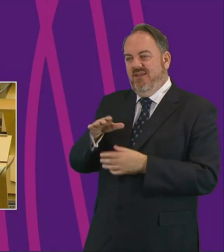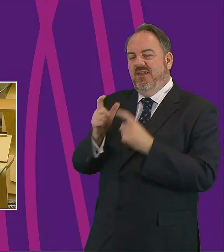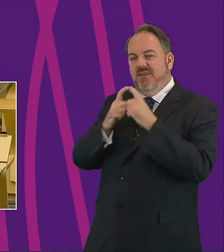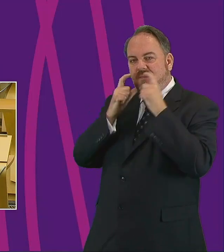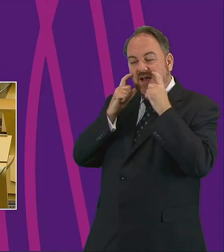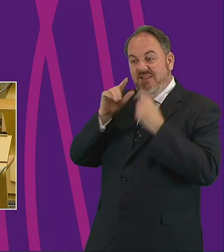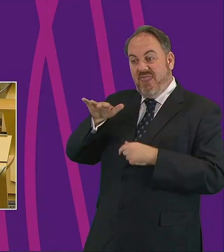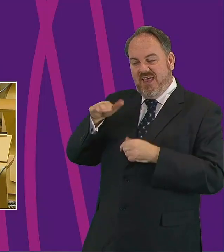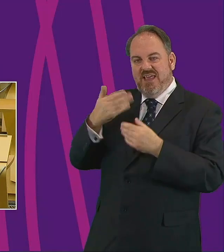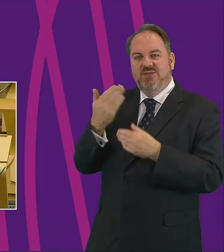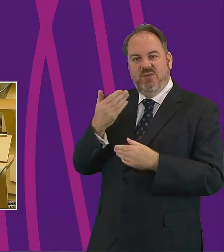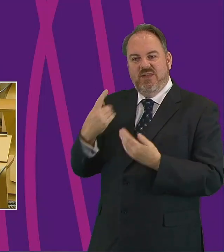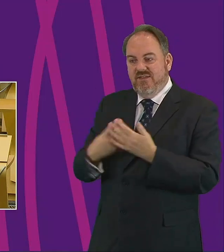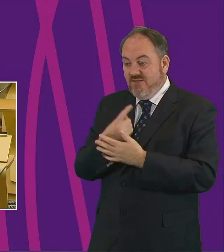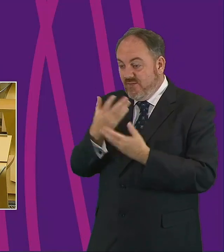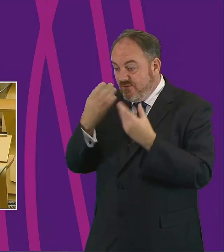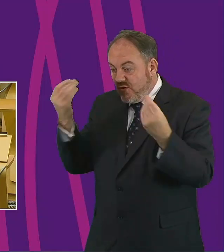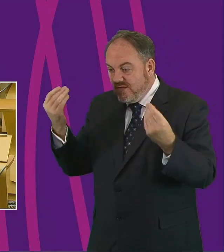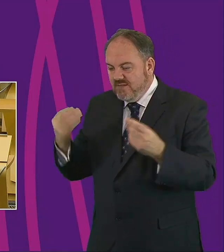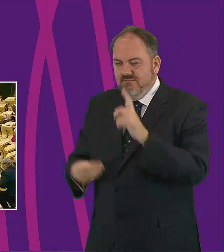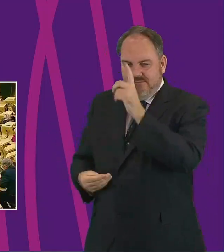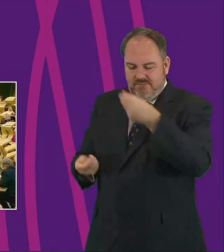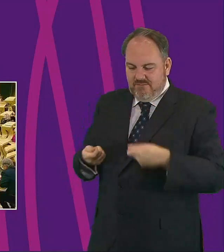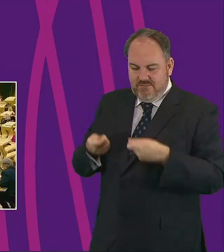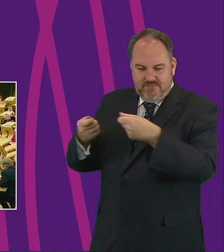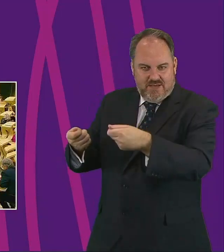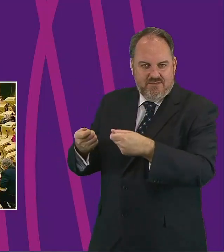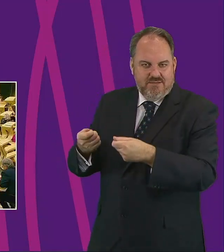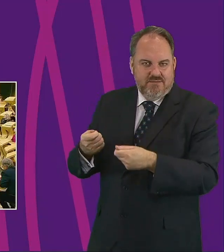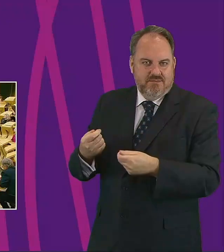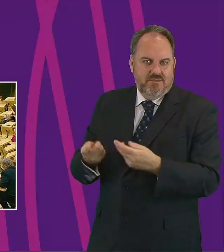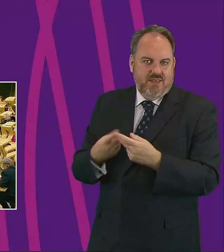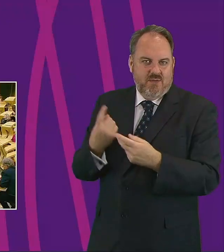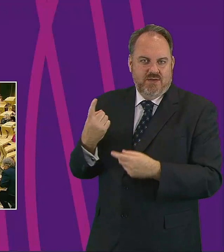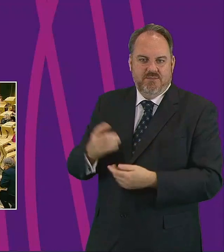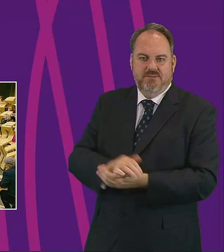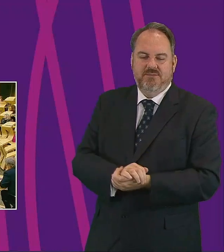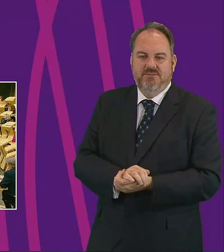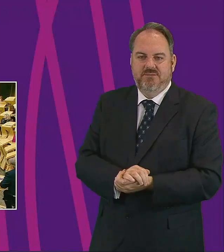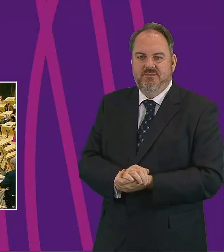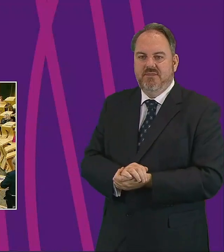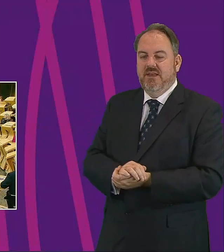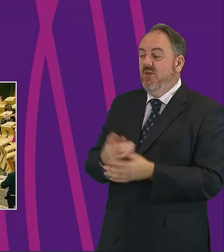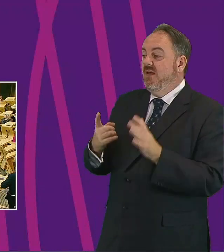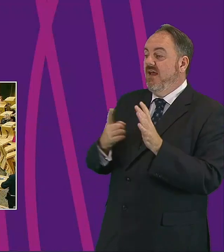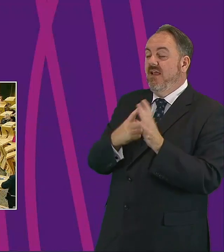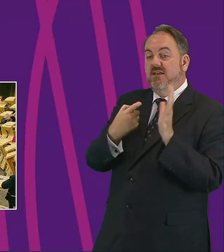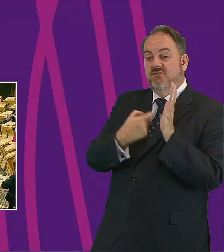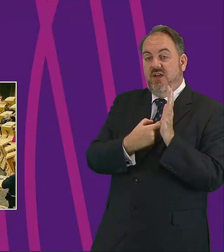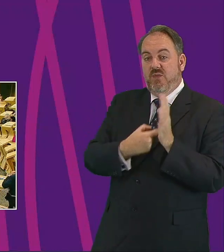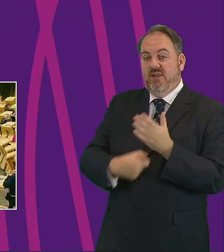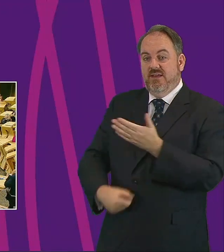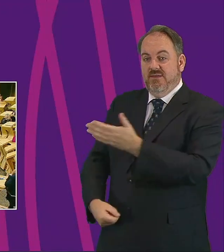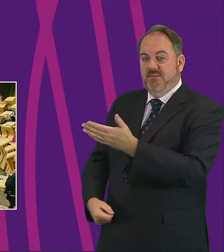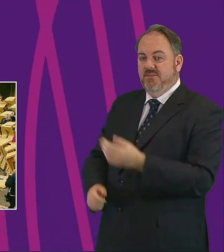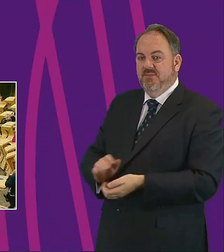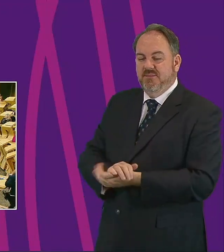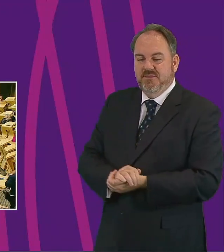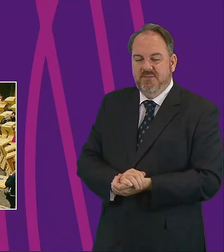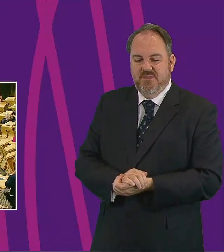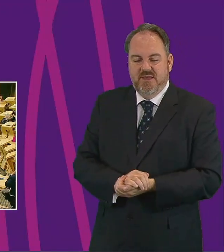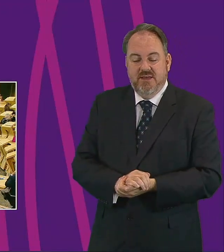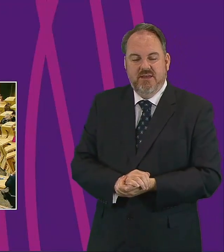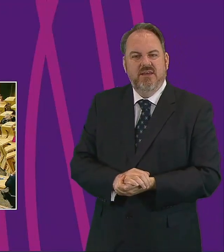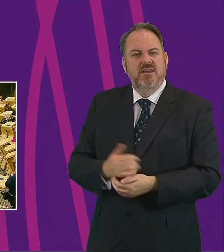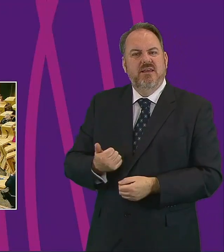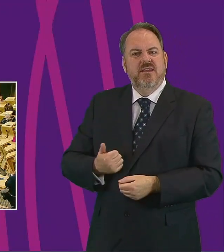we've made clear that we will work with councils to ensure that's the case. Alec Rowley to be followed by Sandra White. Presiding Officer, I was contacted this morning by